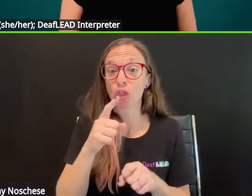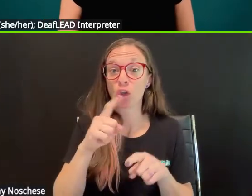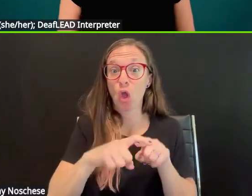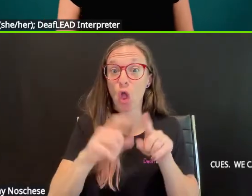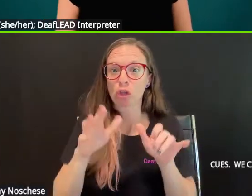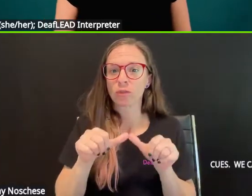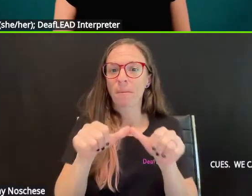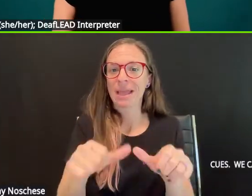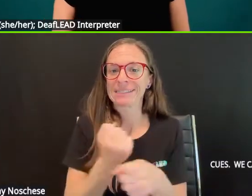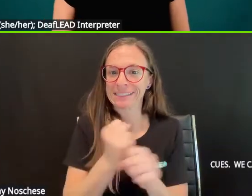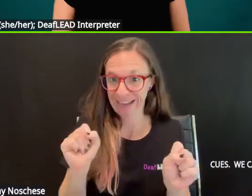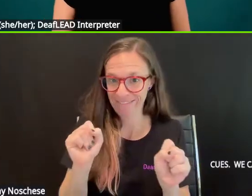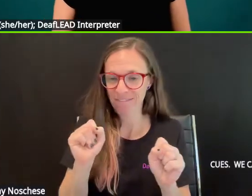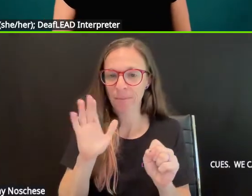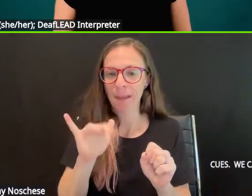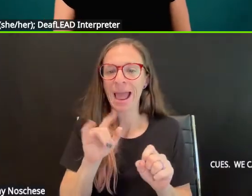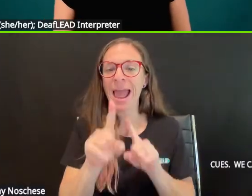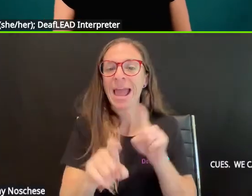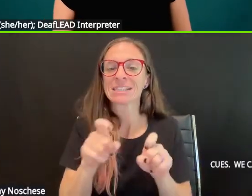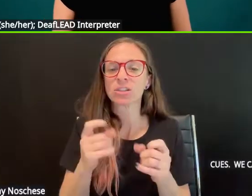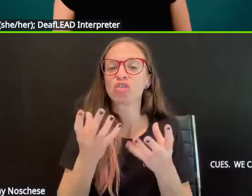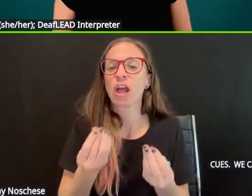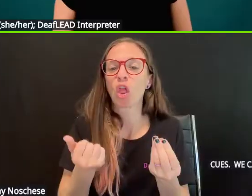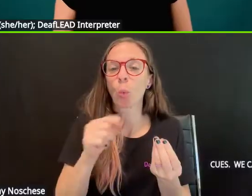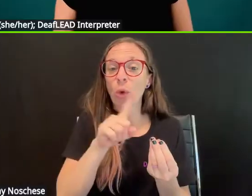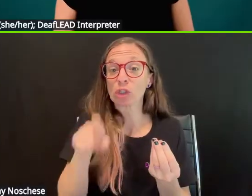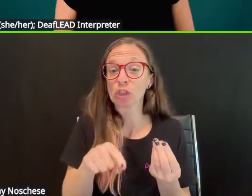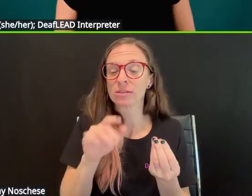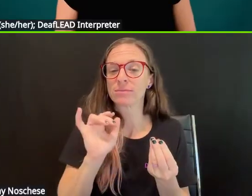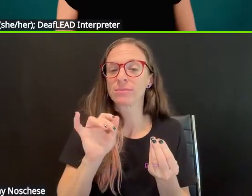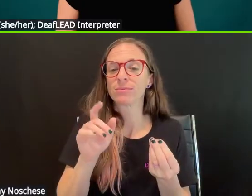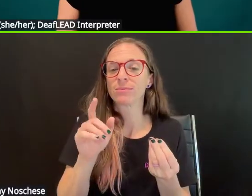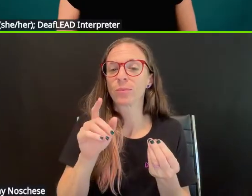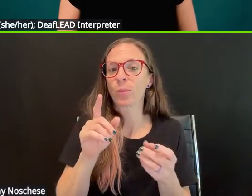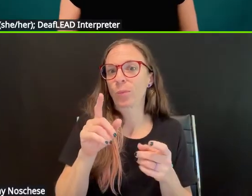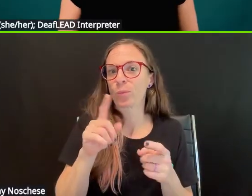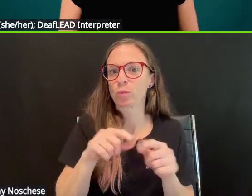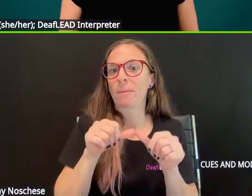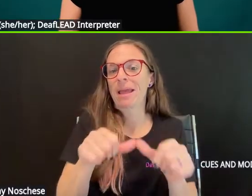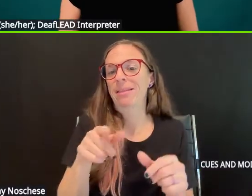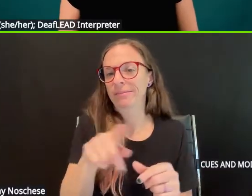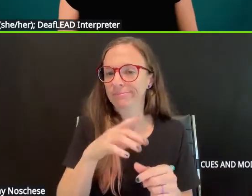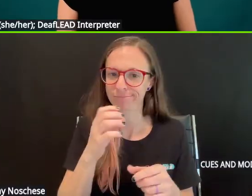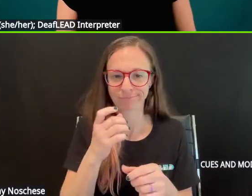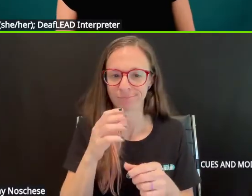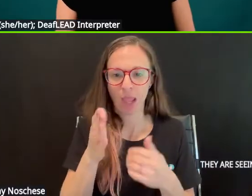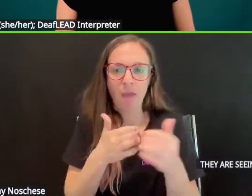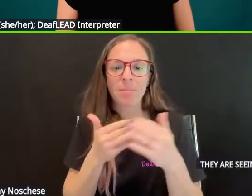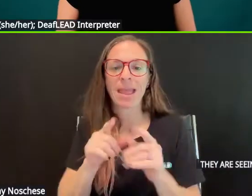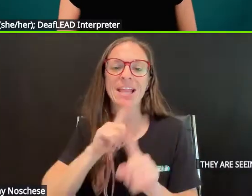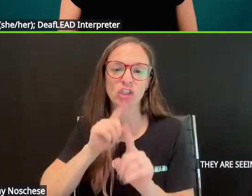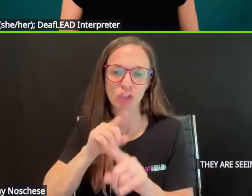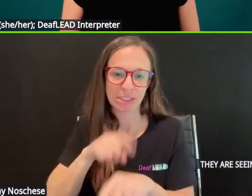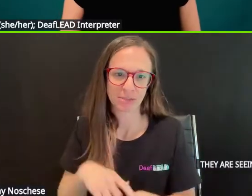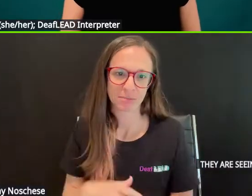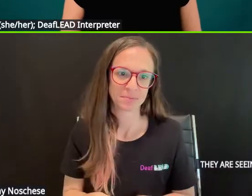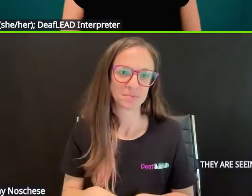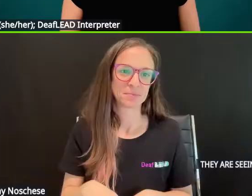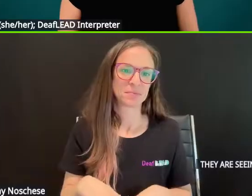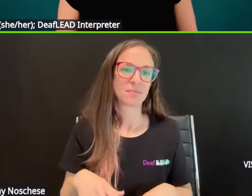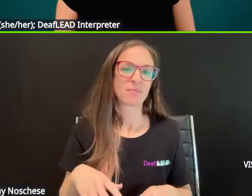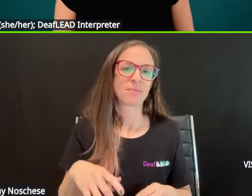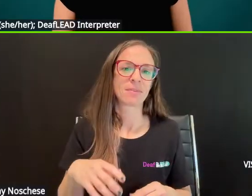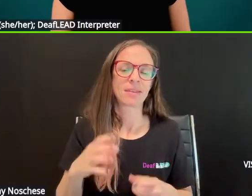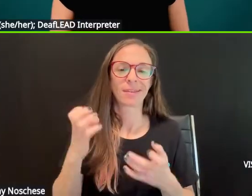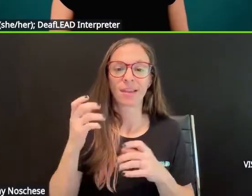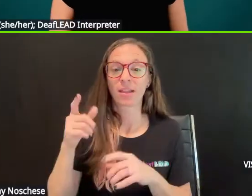visually. And to make sure that the caller maintains their safety and that the questions are tailored to making sure that